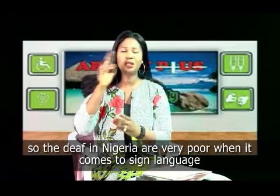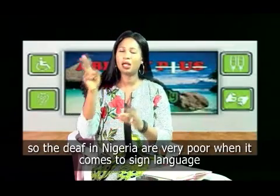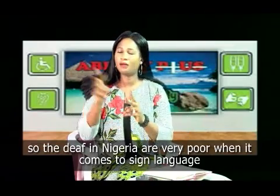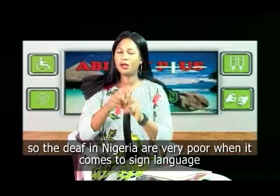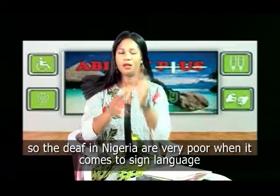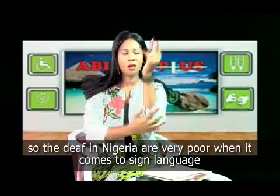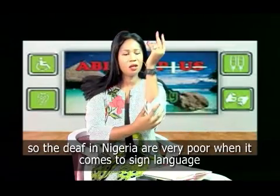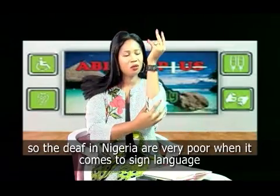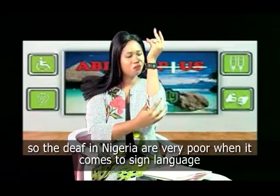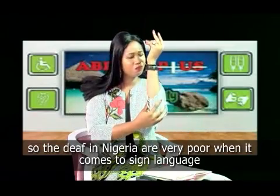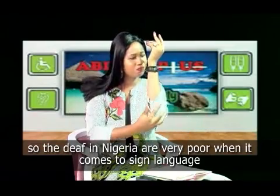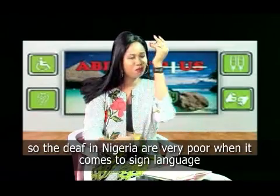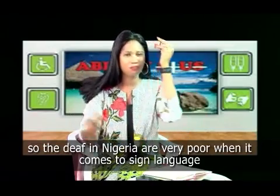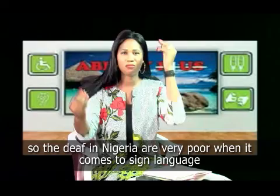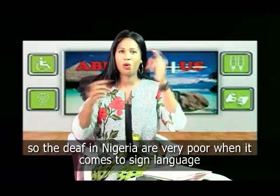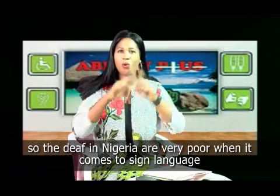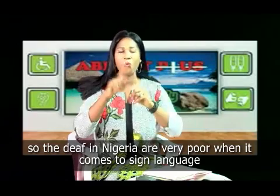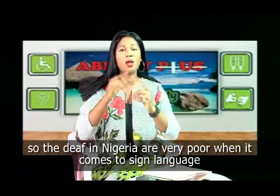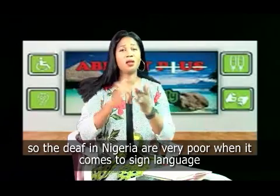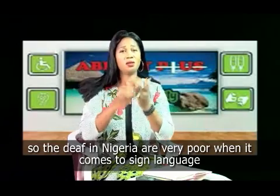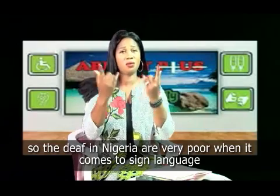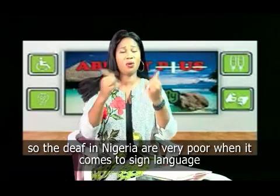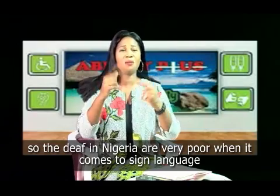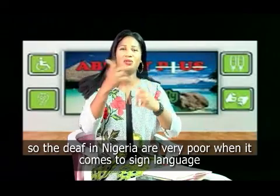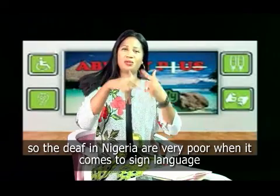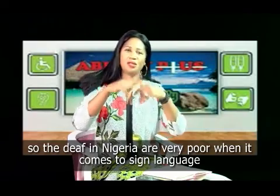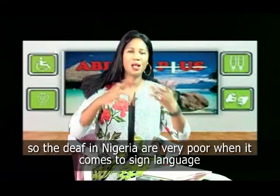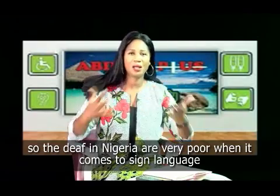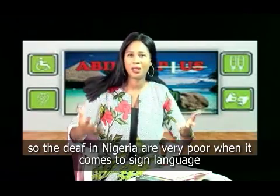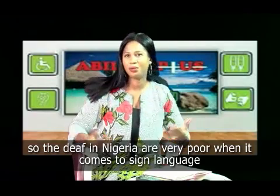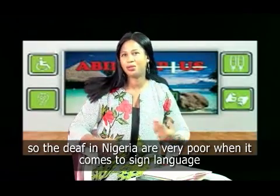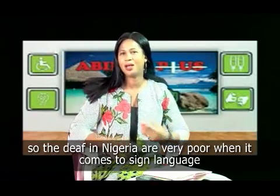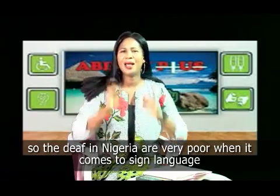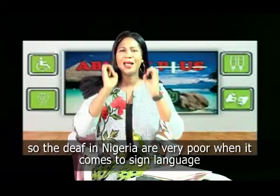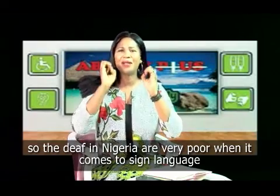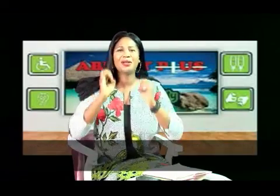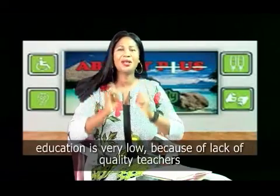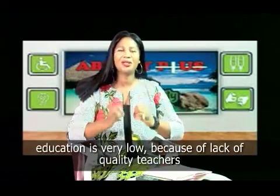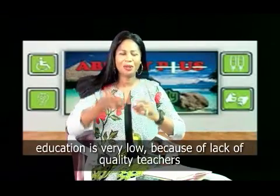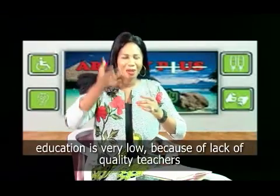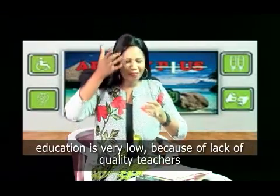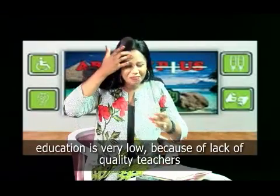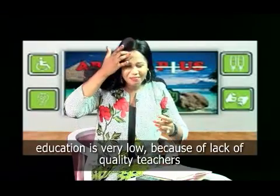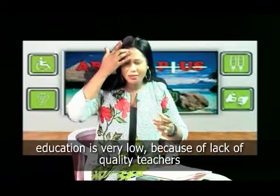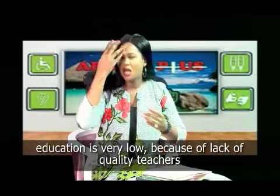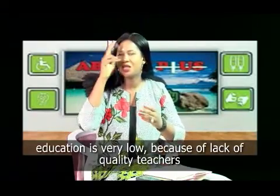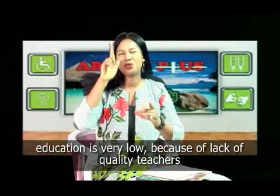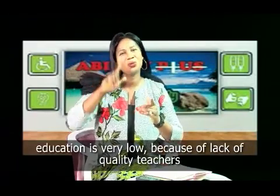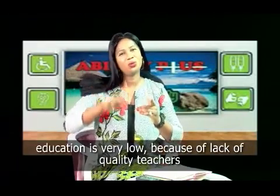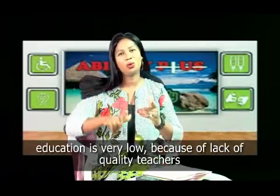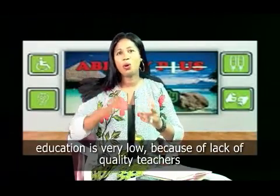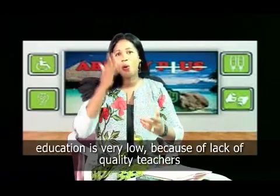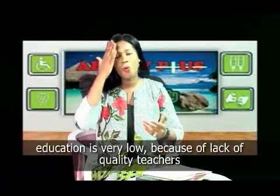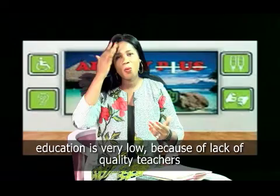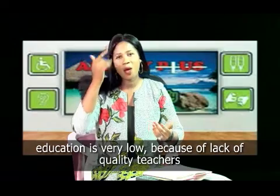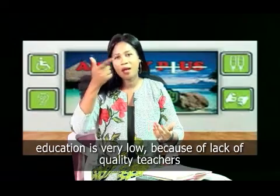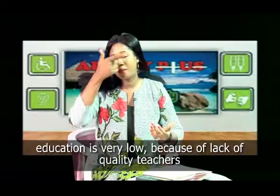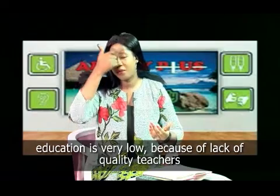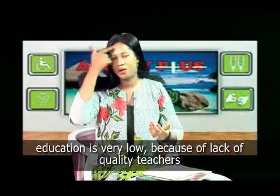deaf in Nigeria are very poor when it comes to sign language. Education is very